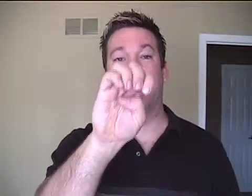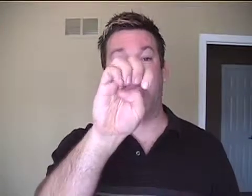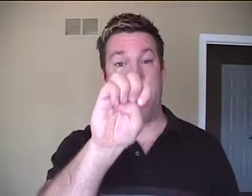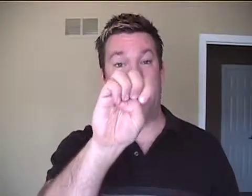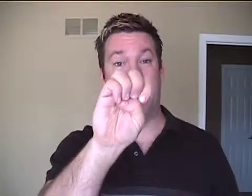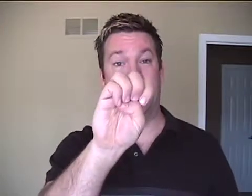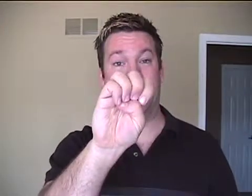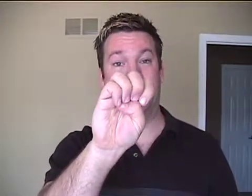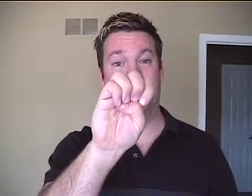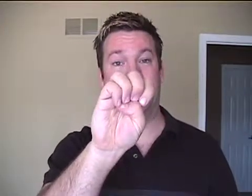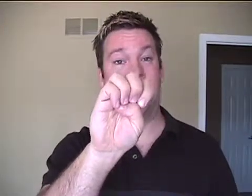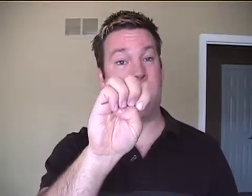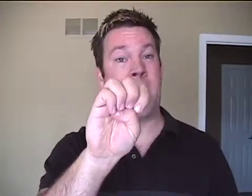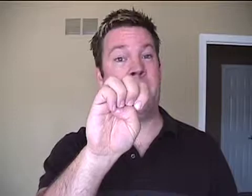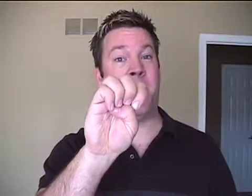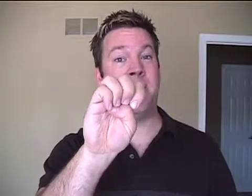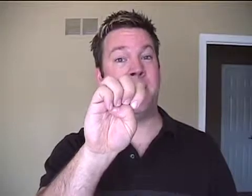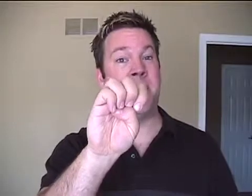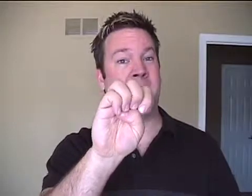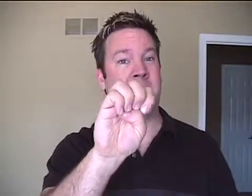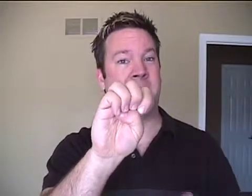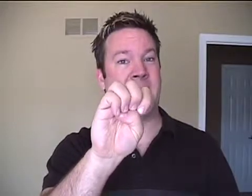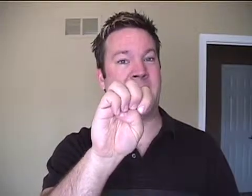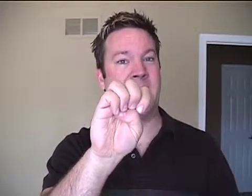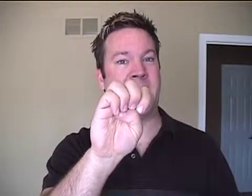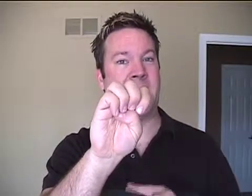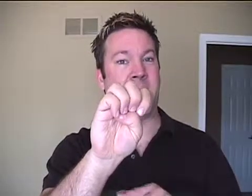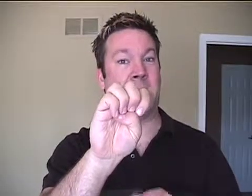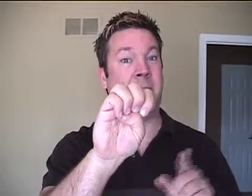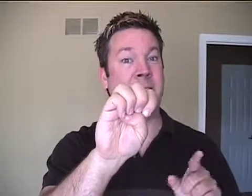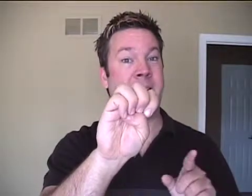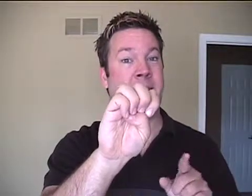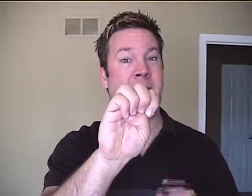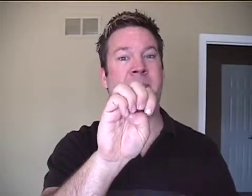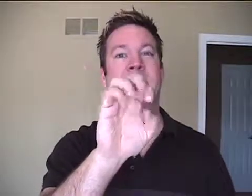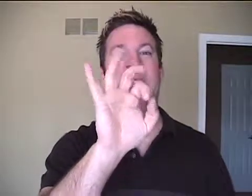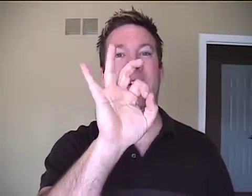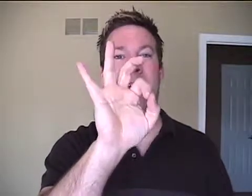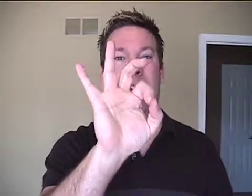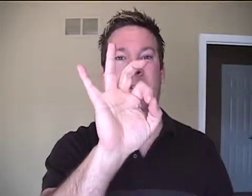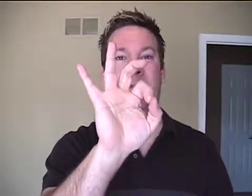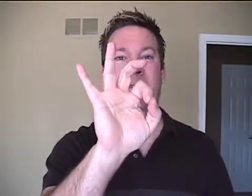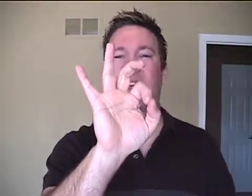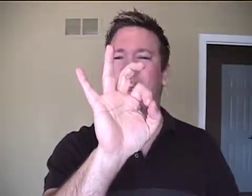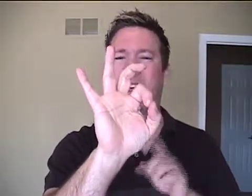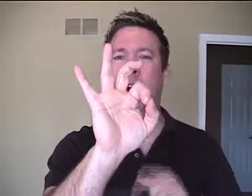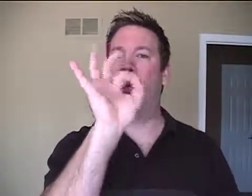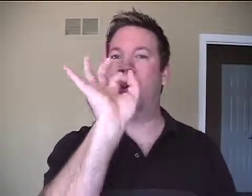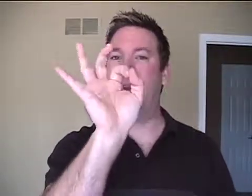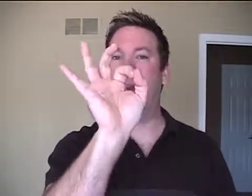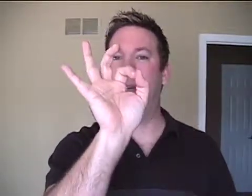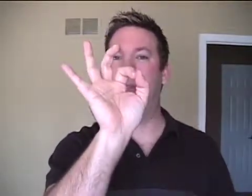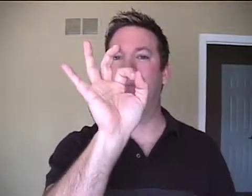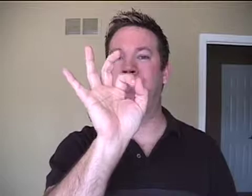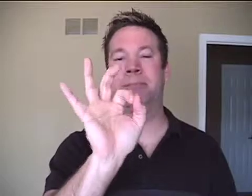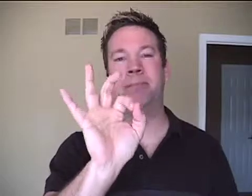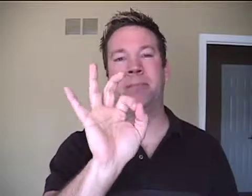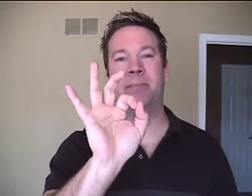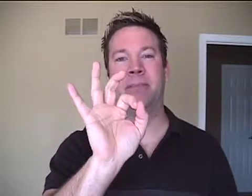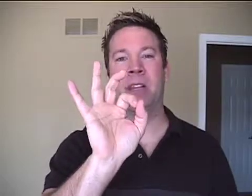to E. You remember what F was? I just taught you a second ago. It's got those little flings off of it. F. It's just like okay.